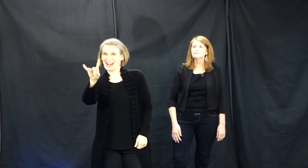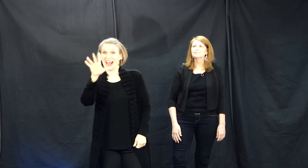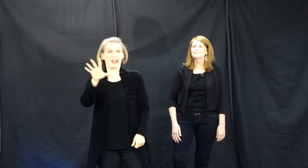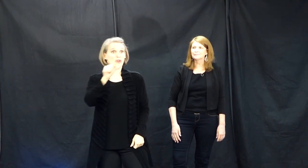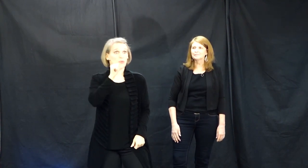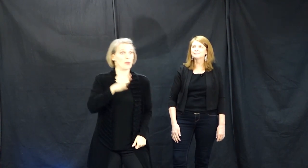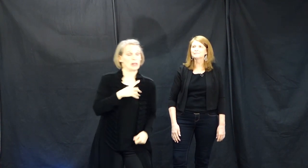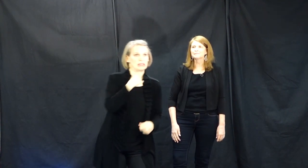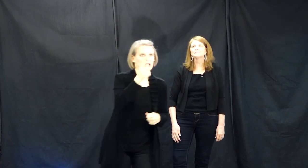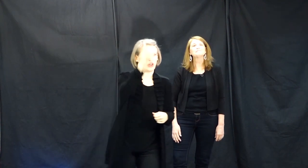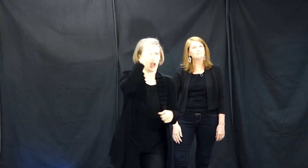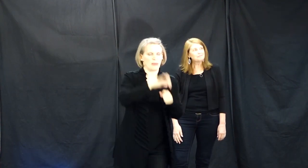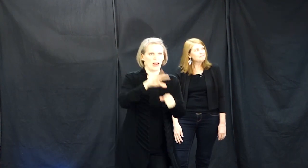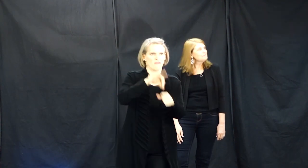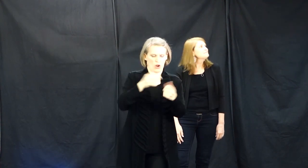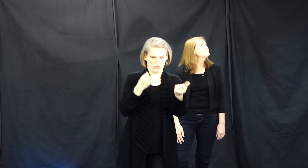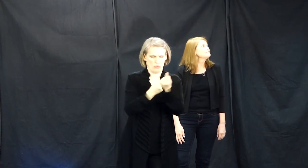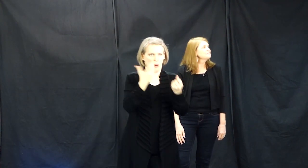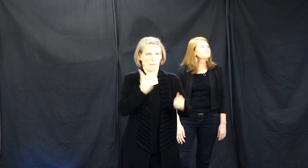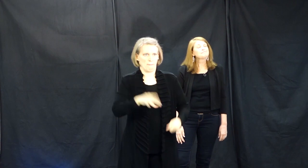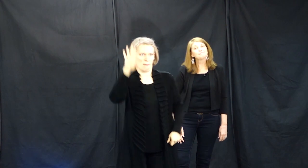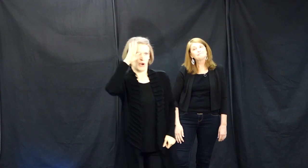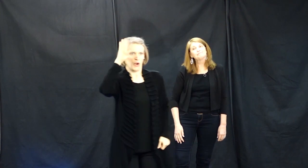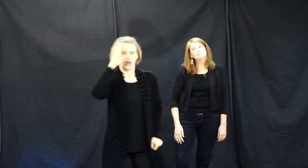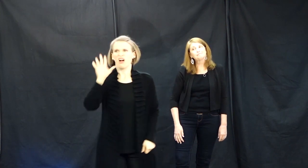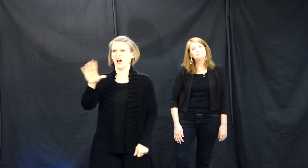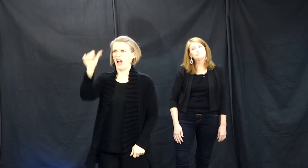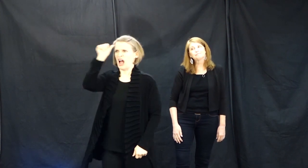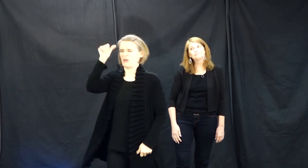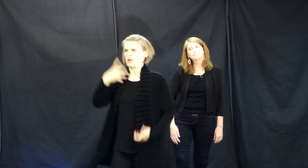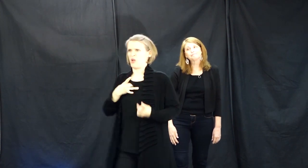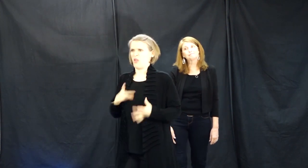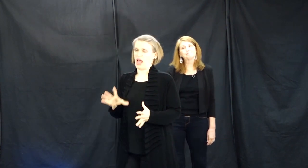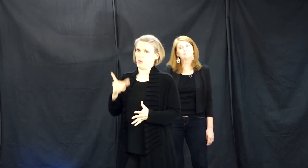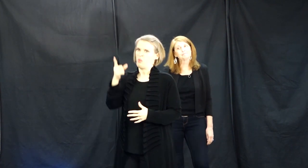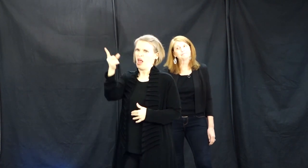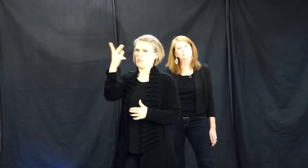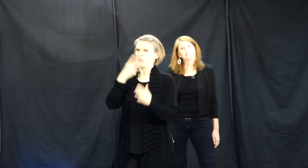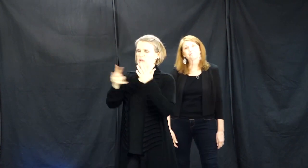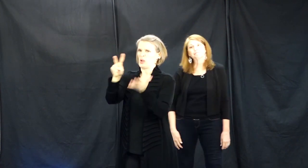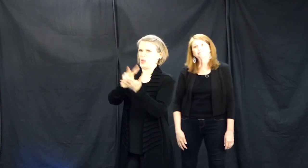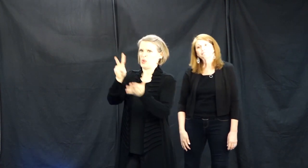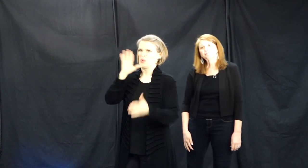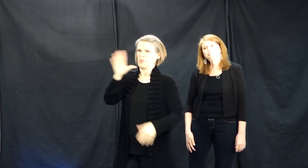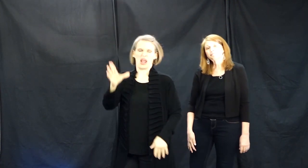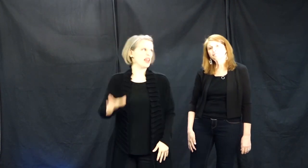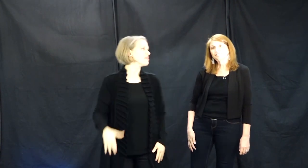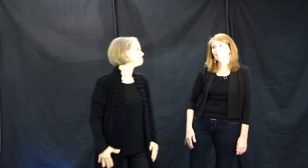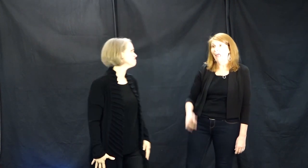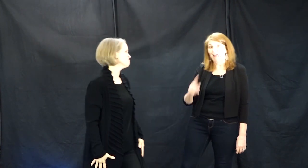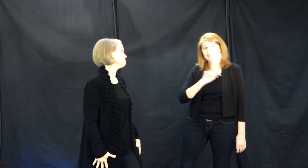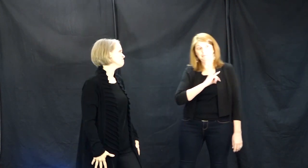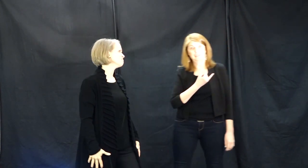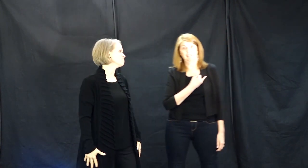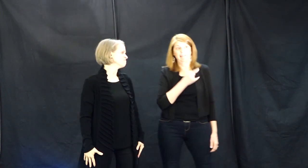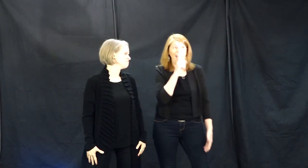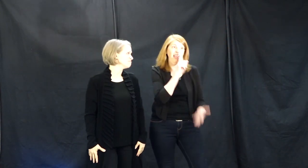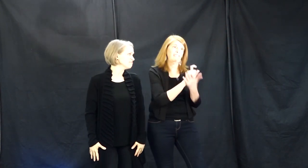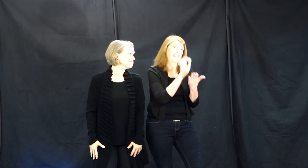your husbands, vote for her. I don't like Adams. Well, he's gonna lose, that's just defeatist. And Jefferson? In love with France. Yeah, he's